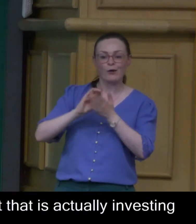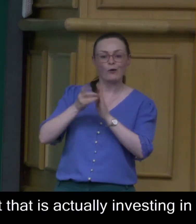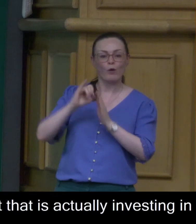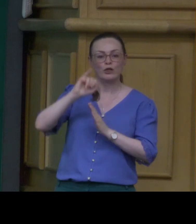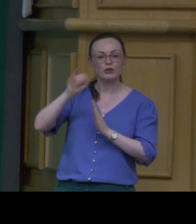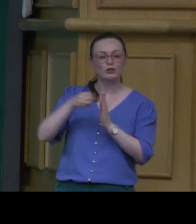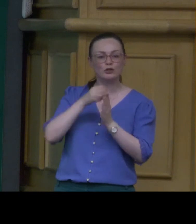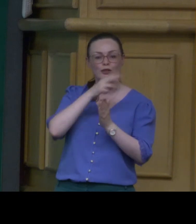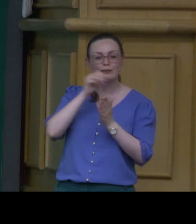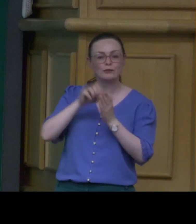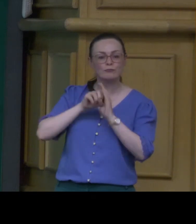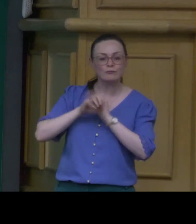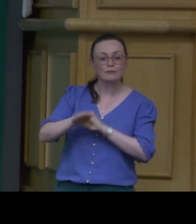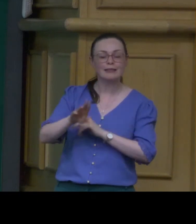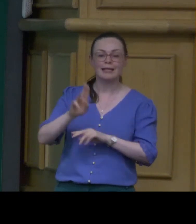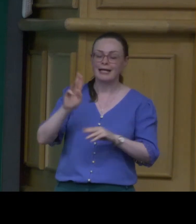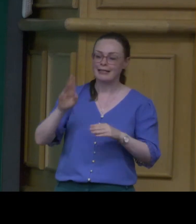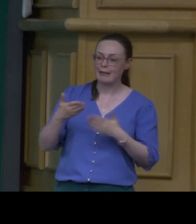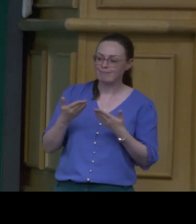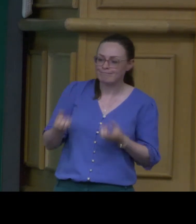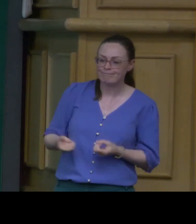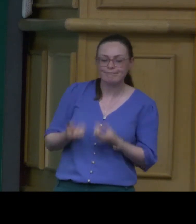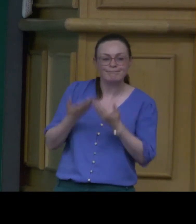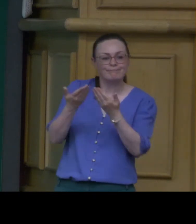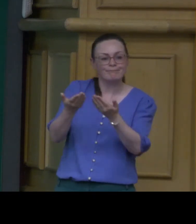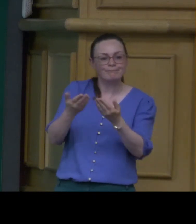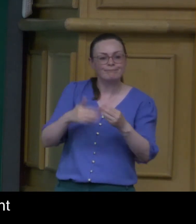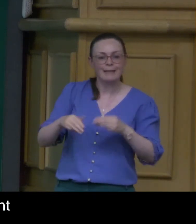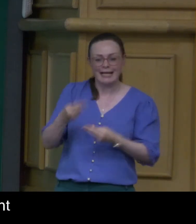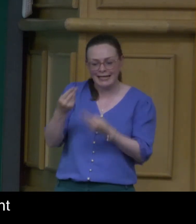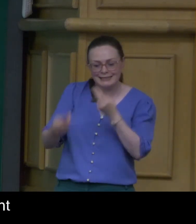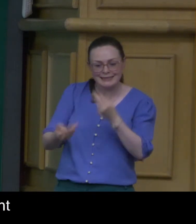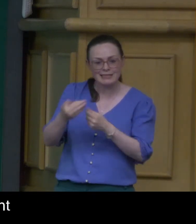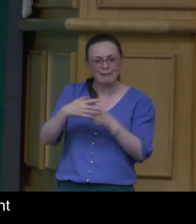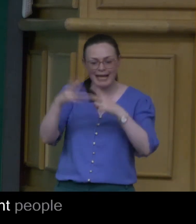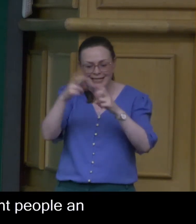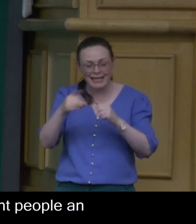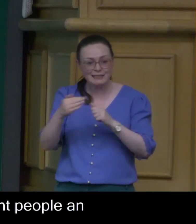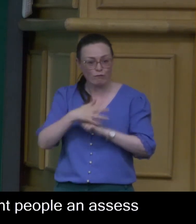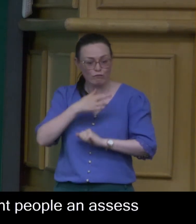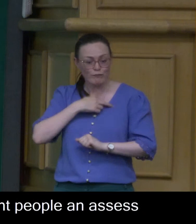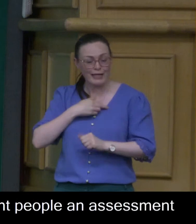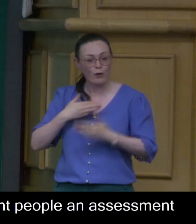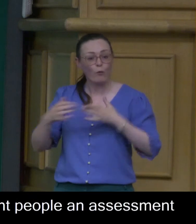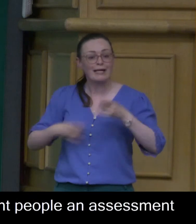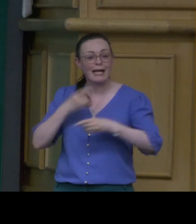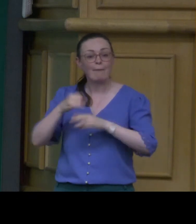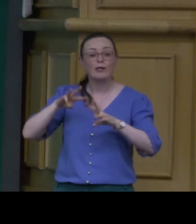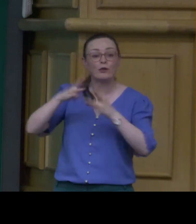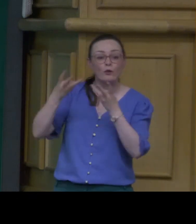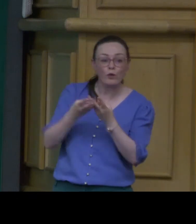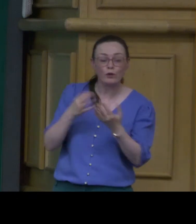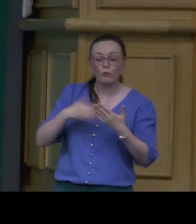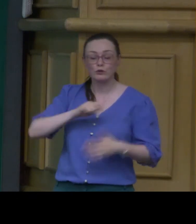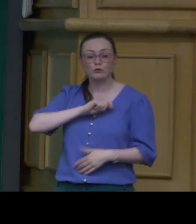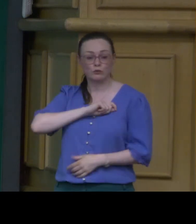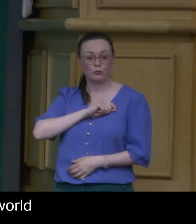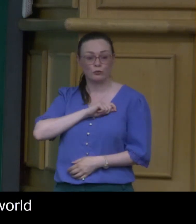journalism that's able to present people an assessment and analysis of what's really happening in the world, what's